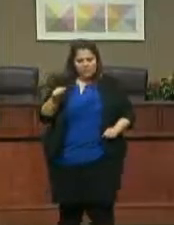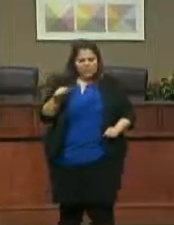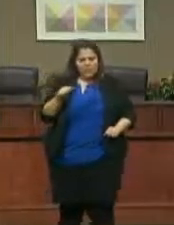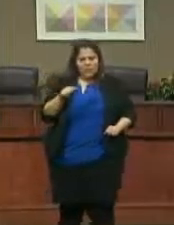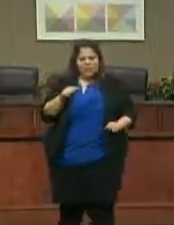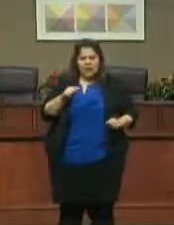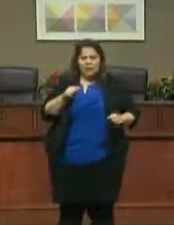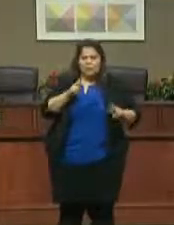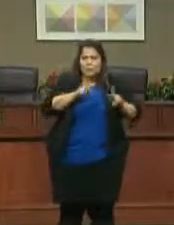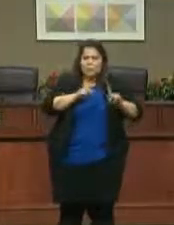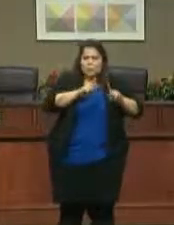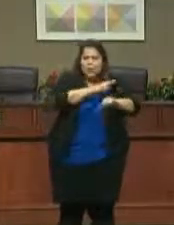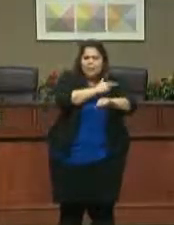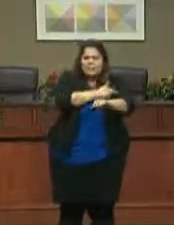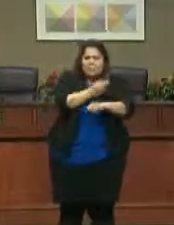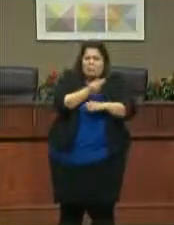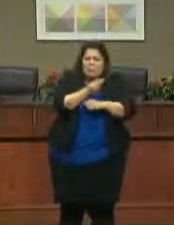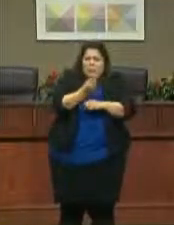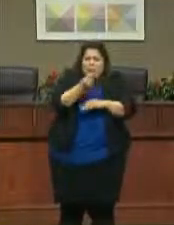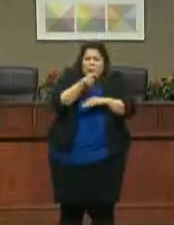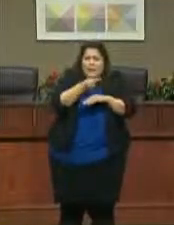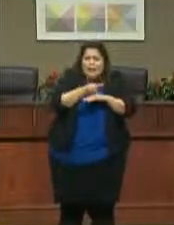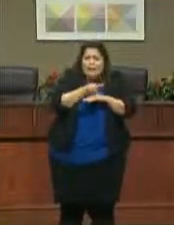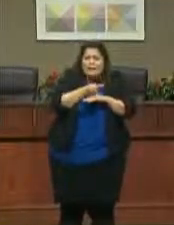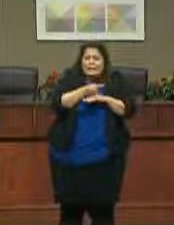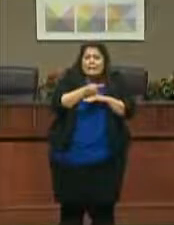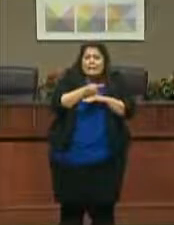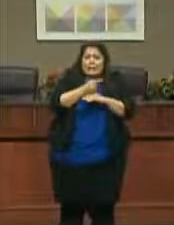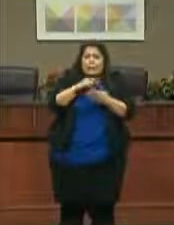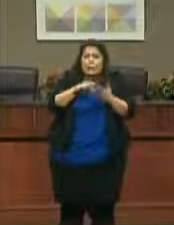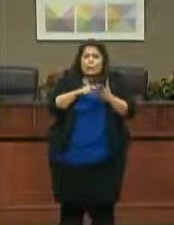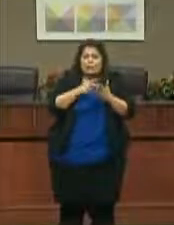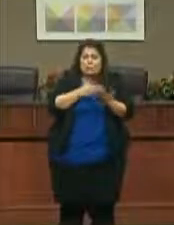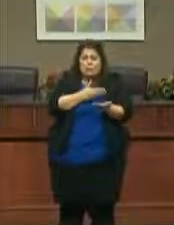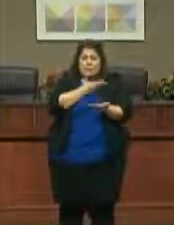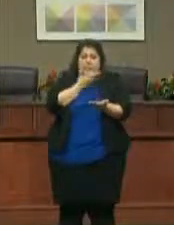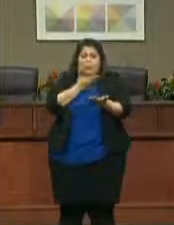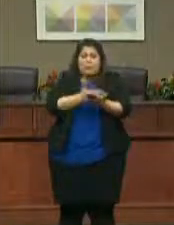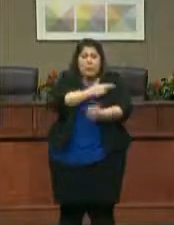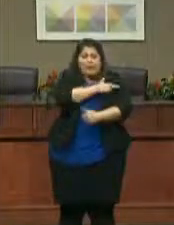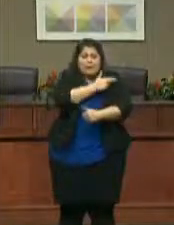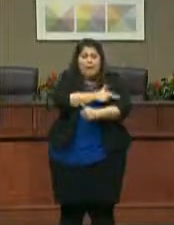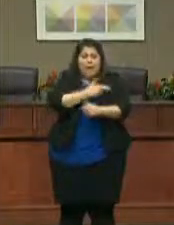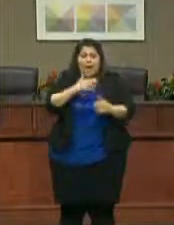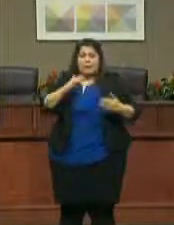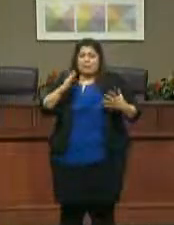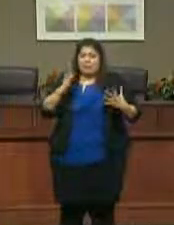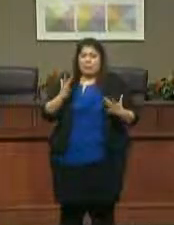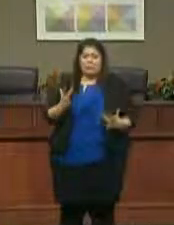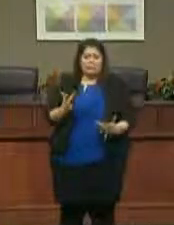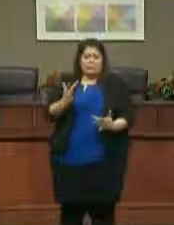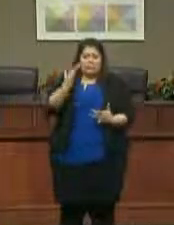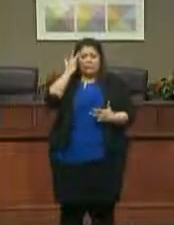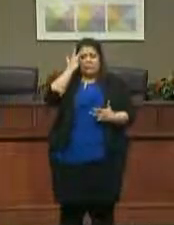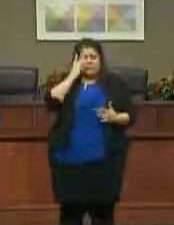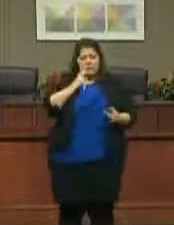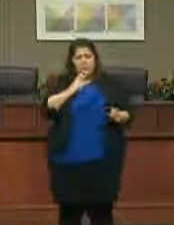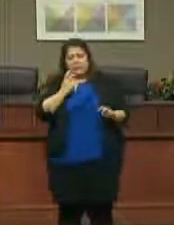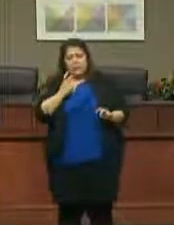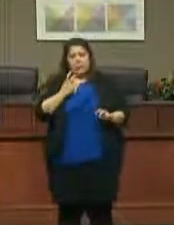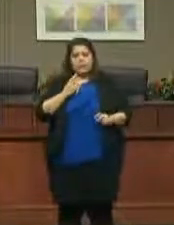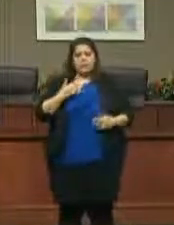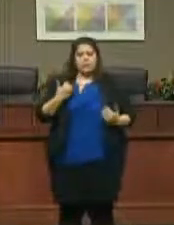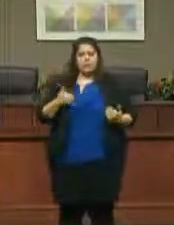has been hospitalized. So how ill they are showing into the ER. And that's an interesting